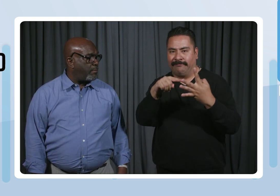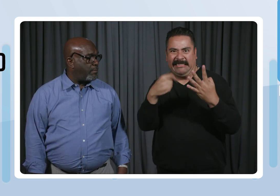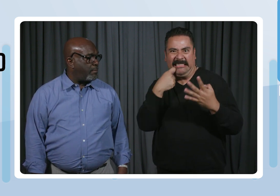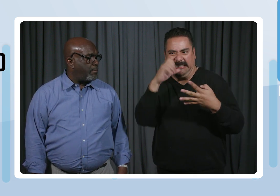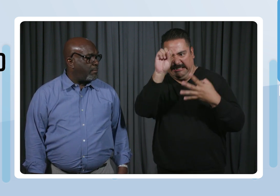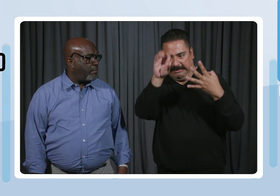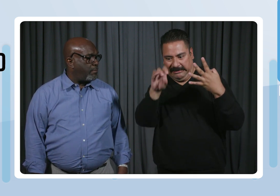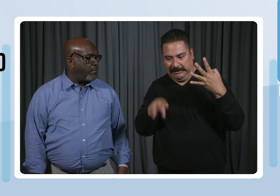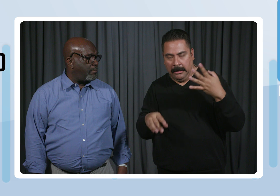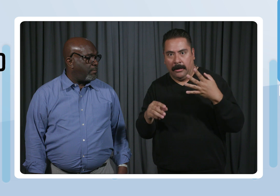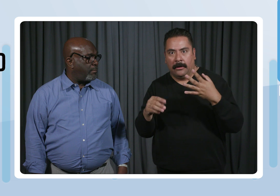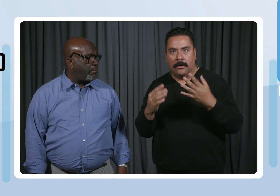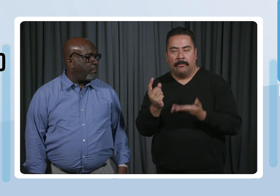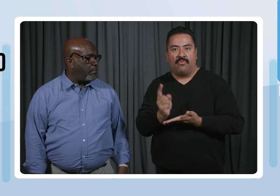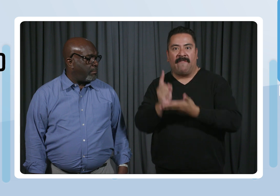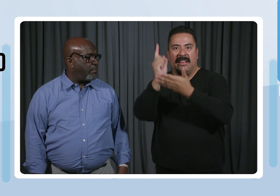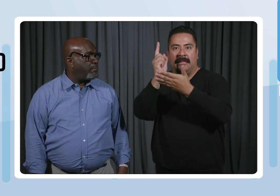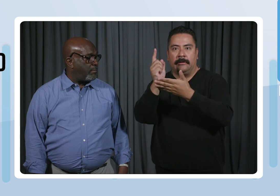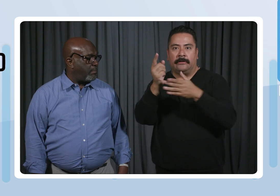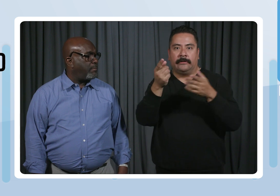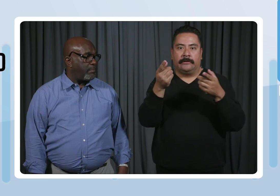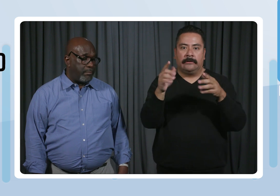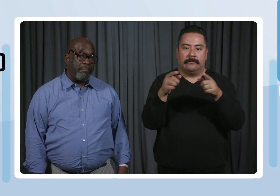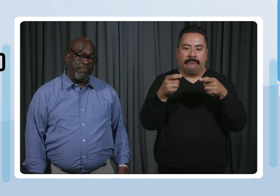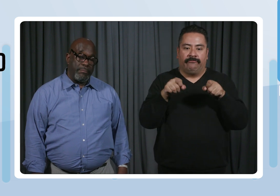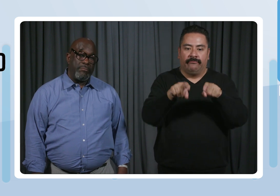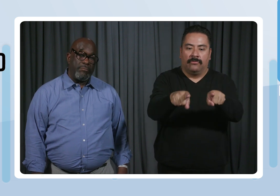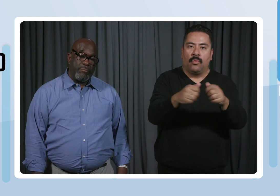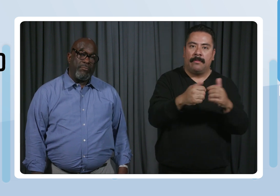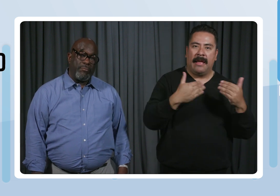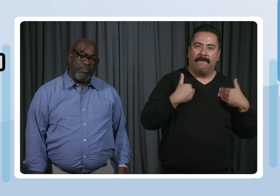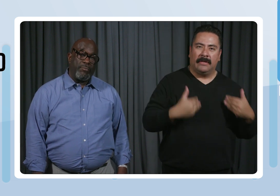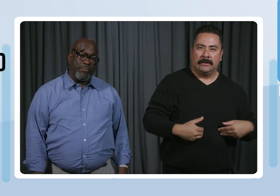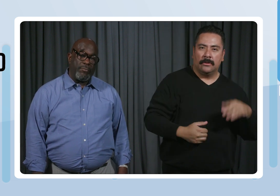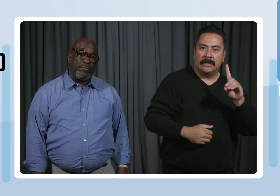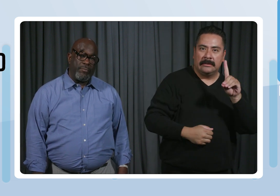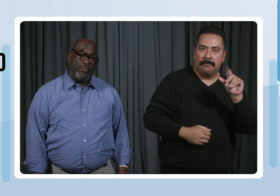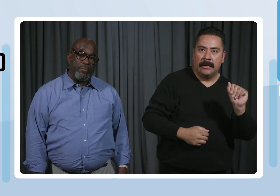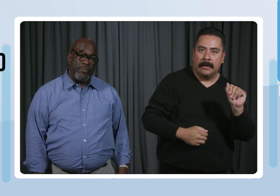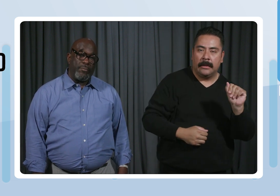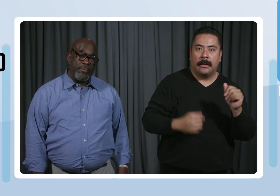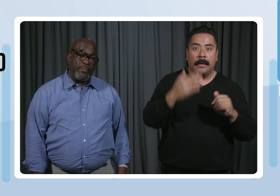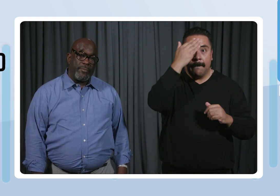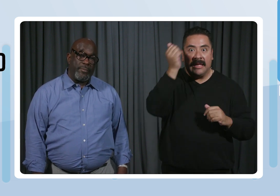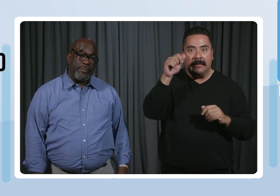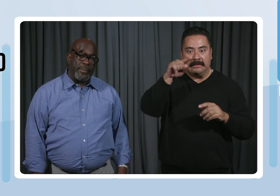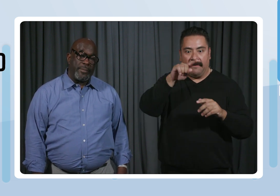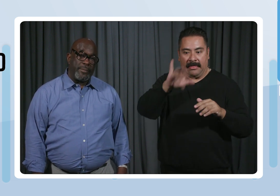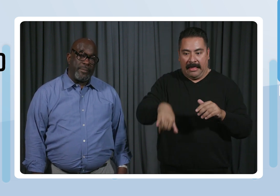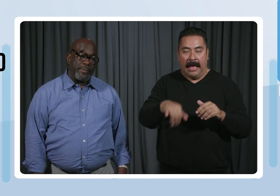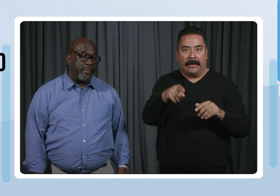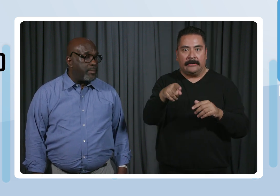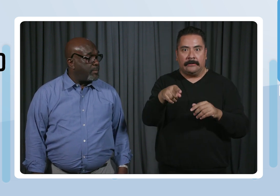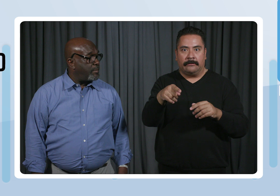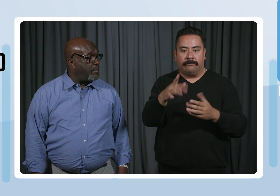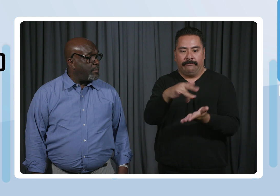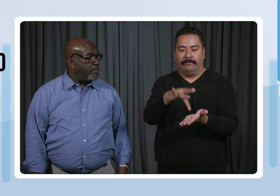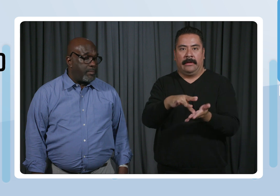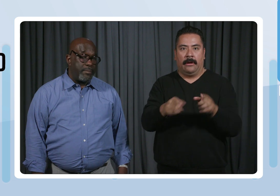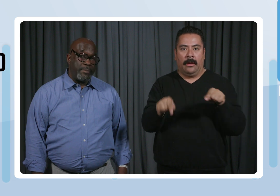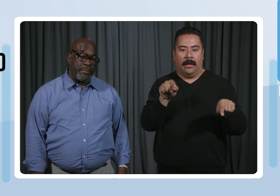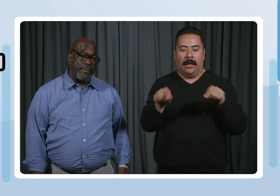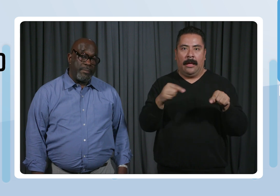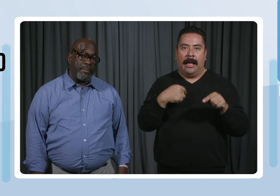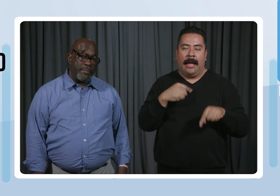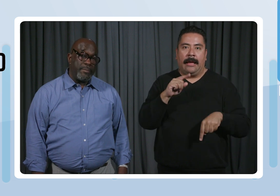that coexist alongside my physical disability. And because of that, there is no way for